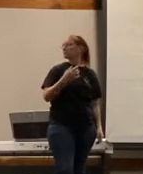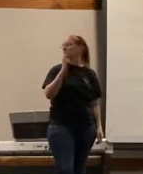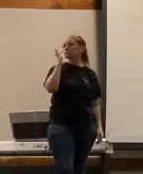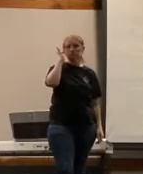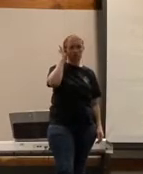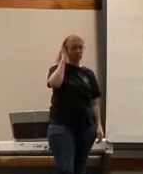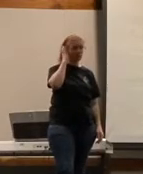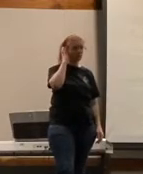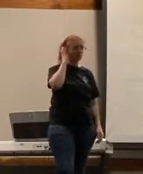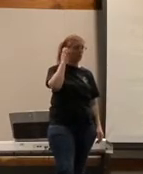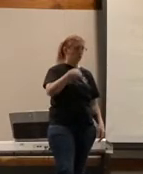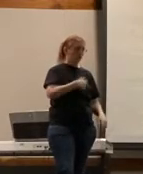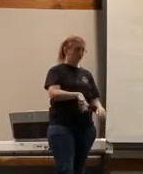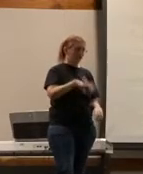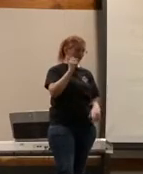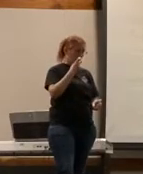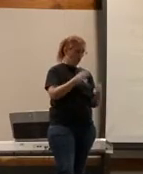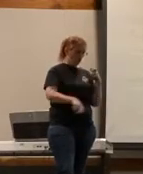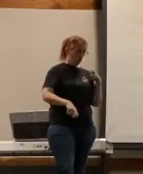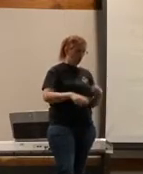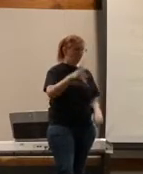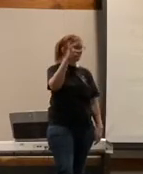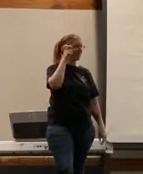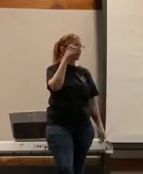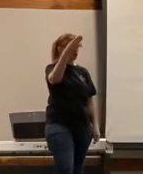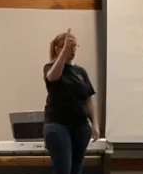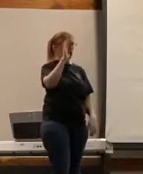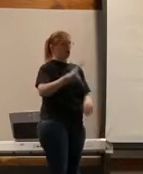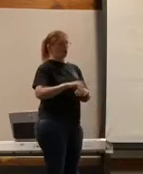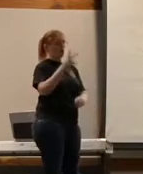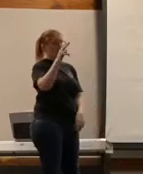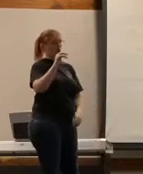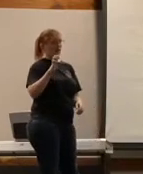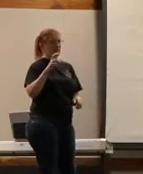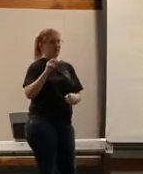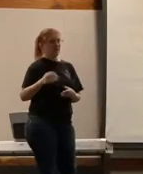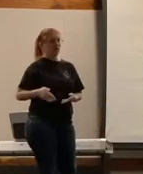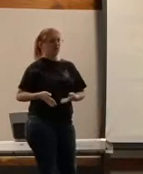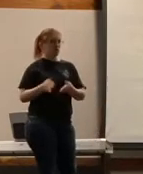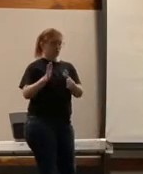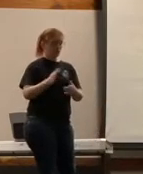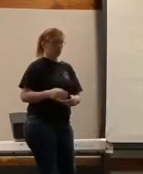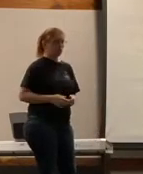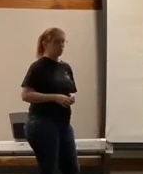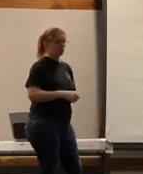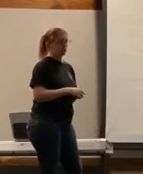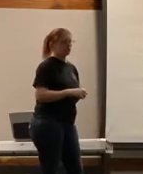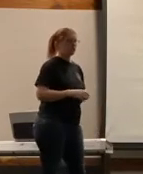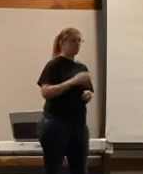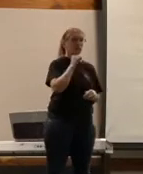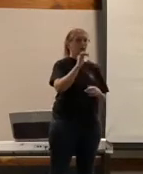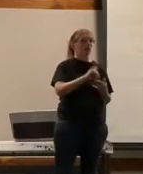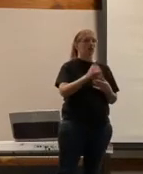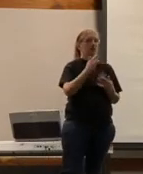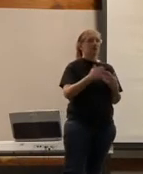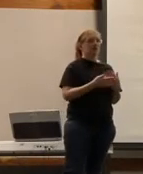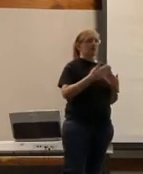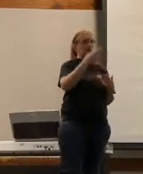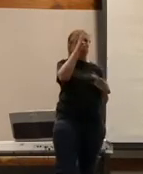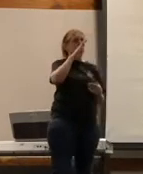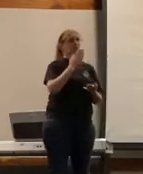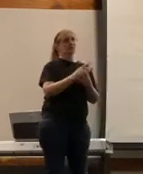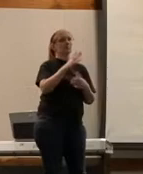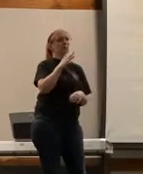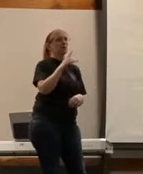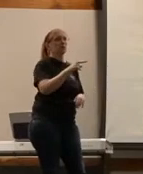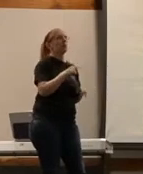We find it hard to hear God on uneven streets. And it's not that God has stopped talking to you,